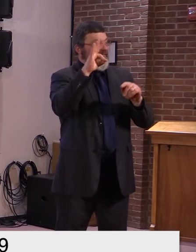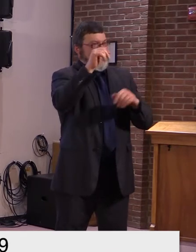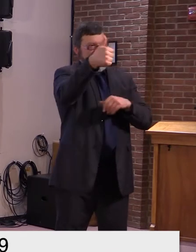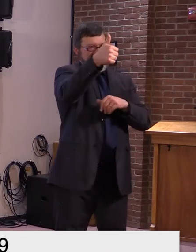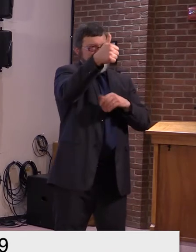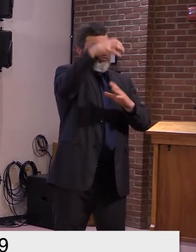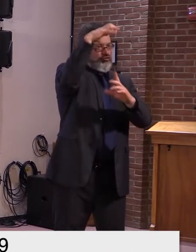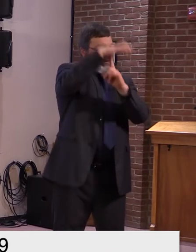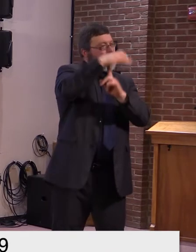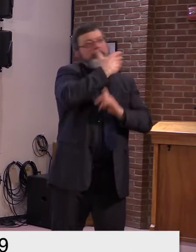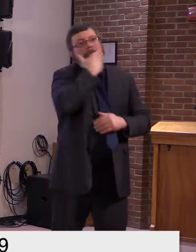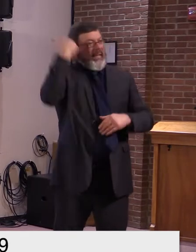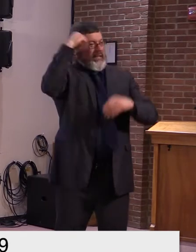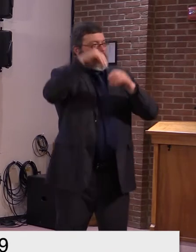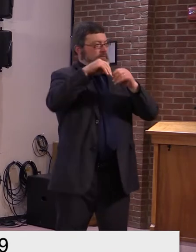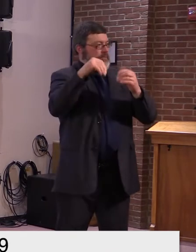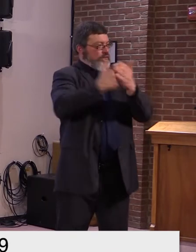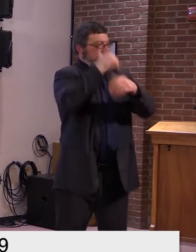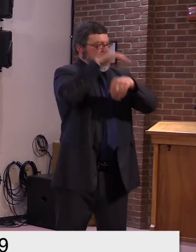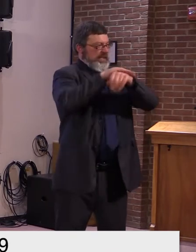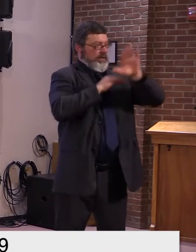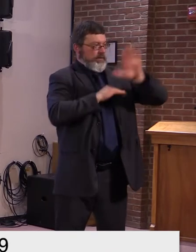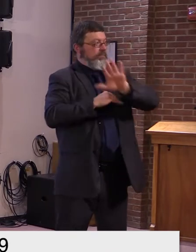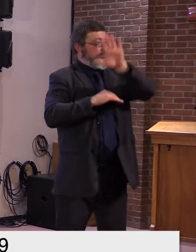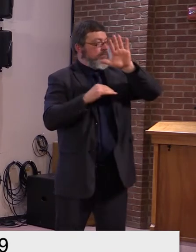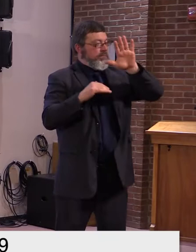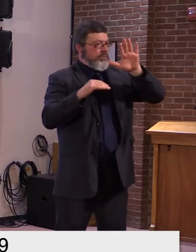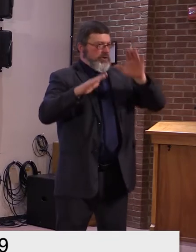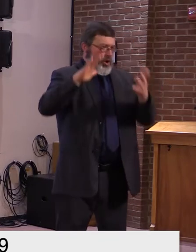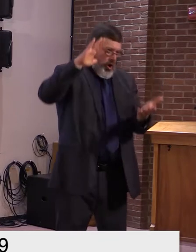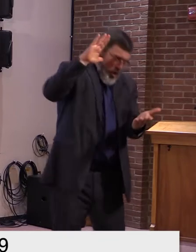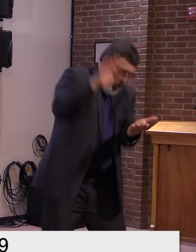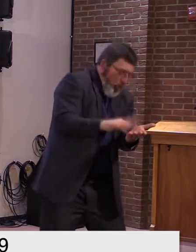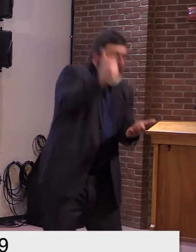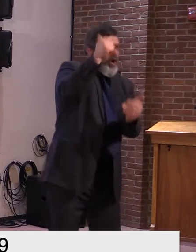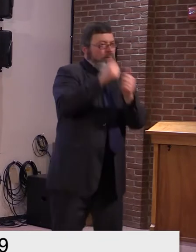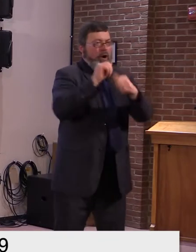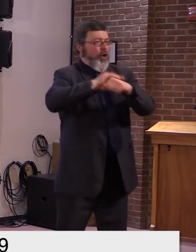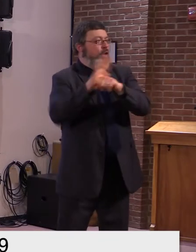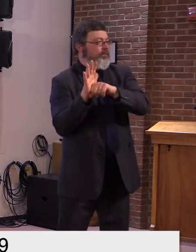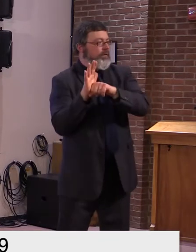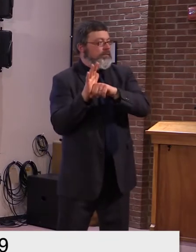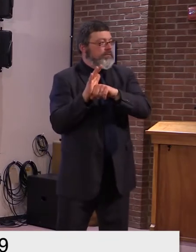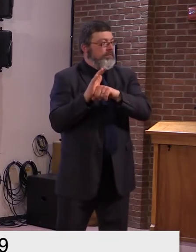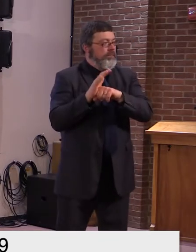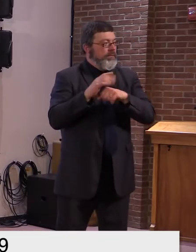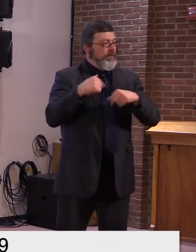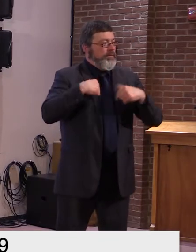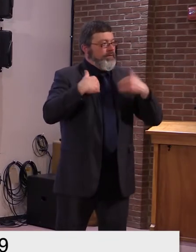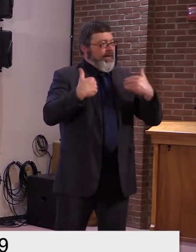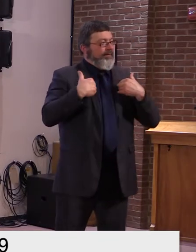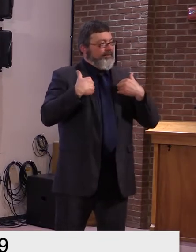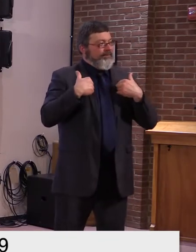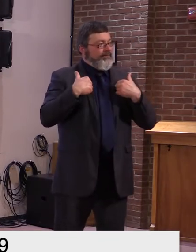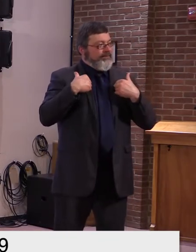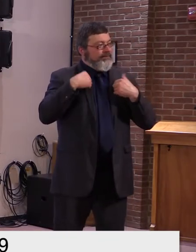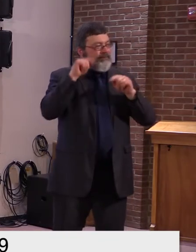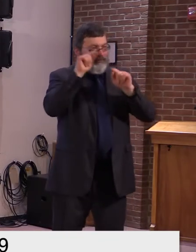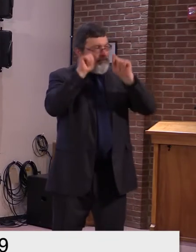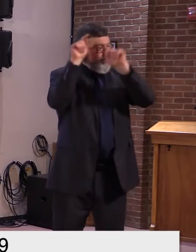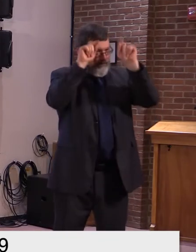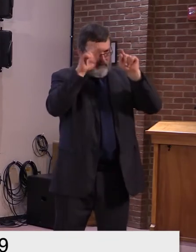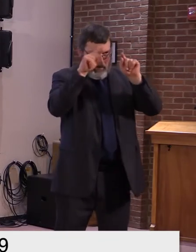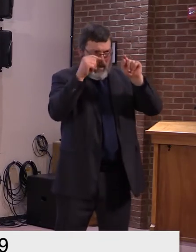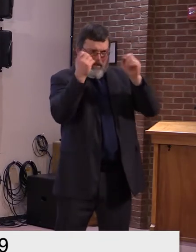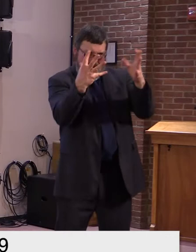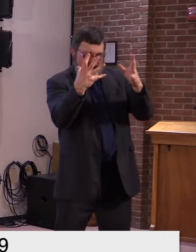the region, 8 of those counties are now located in Vermont, again making Vermont stand out in the